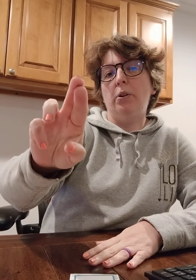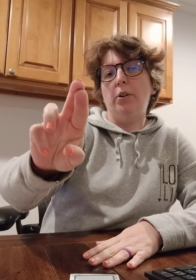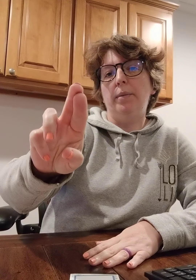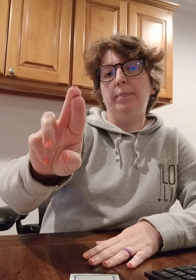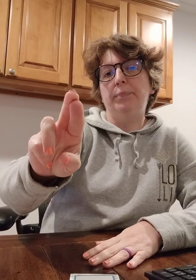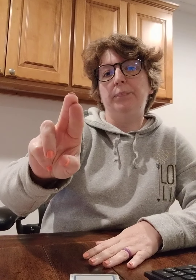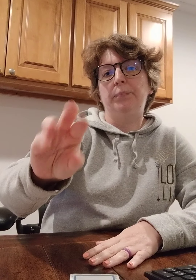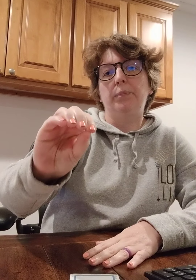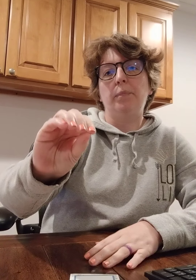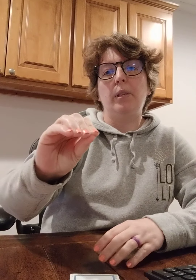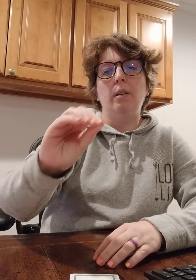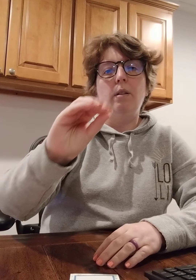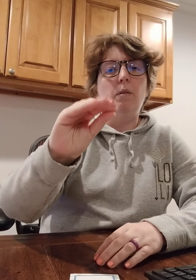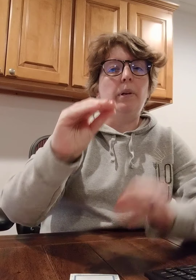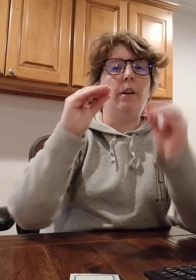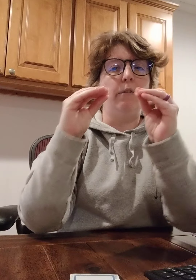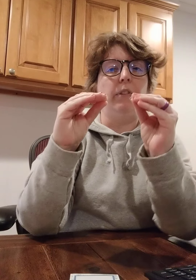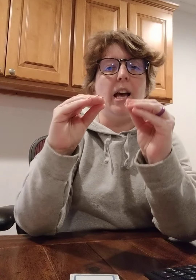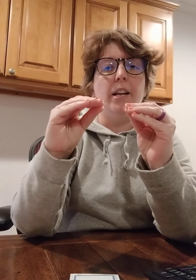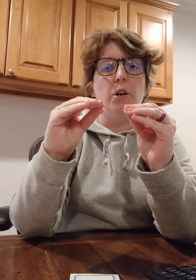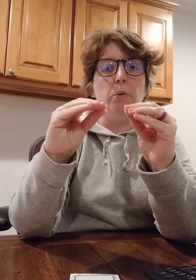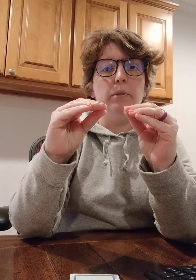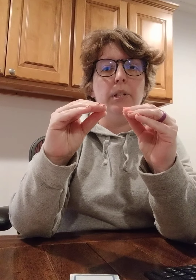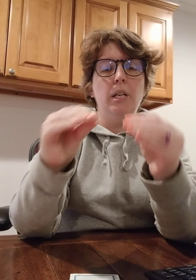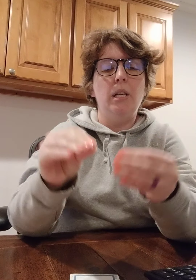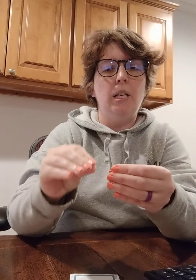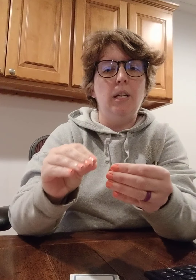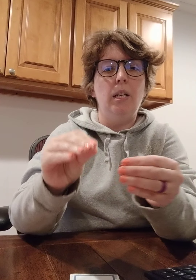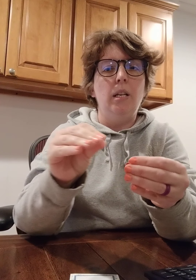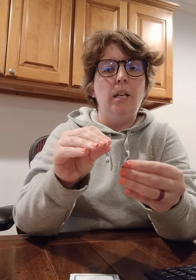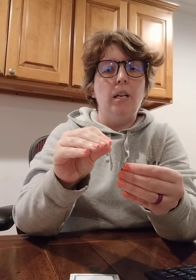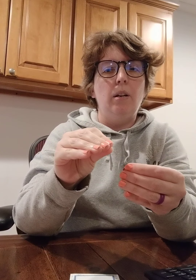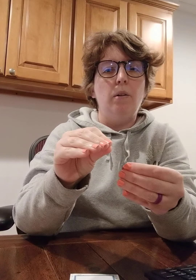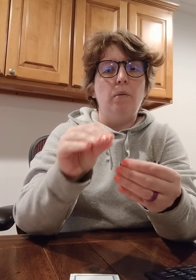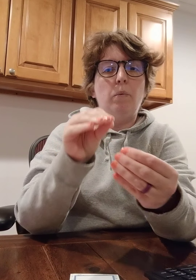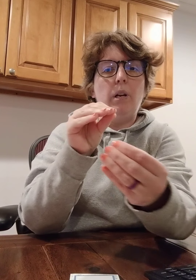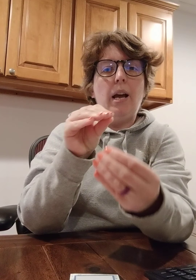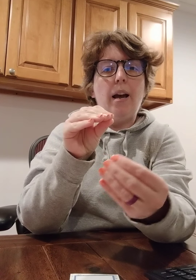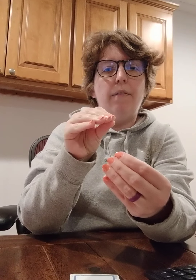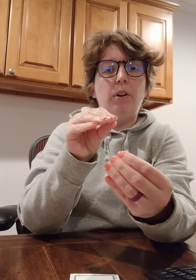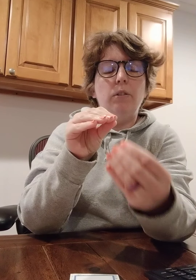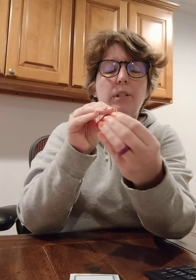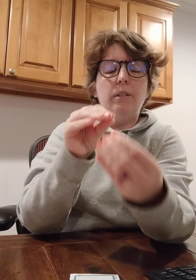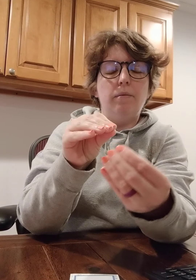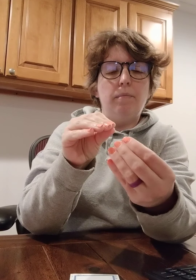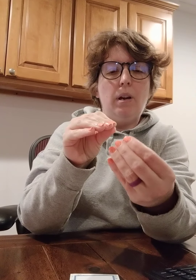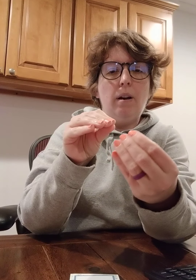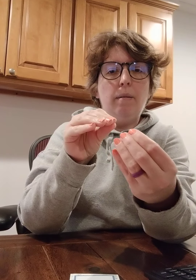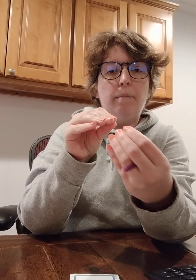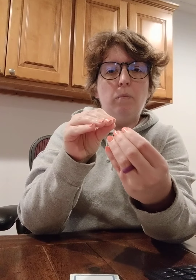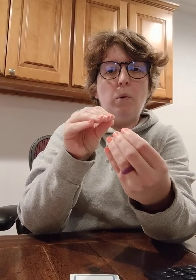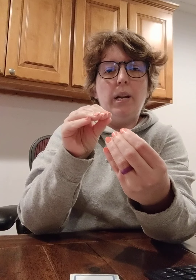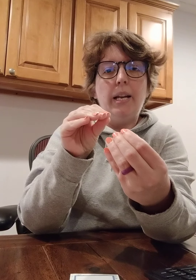Number. We got our flat O's. We're going to have our one